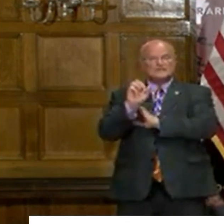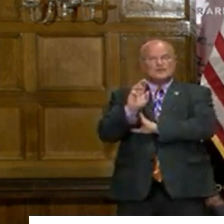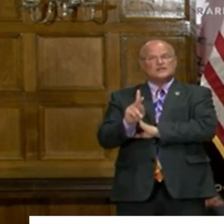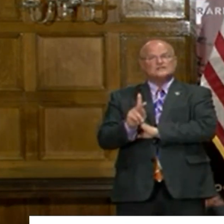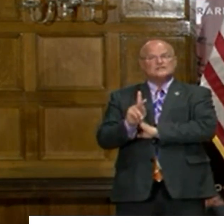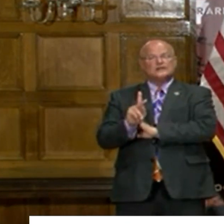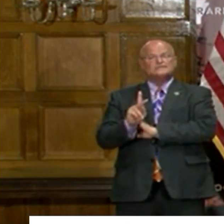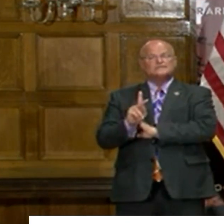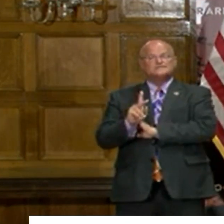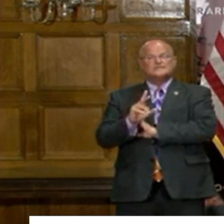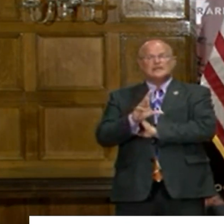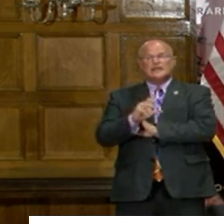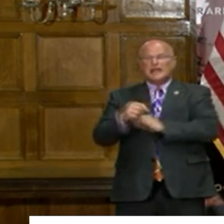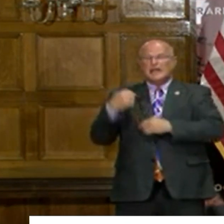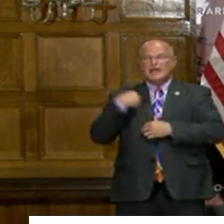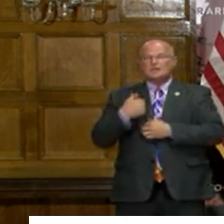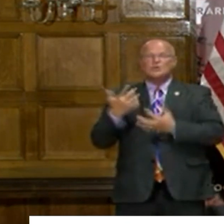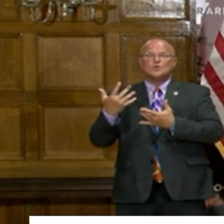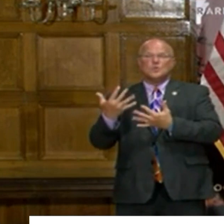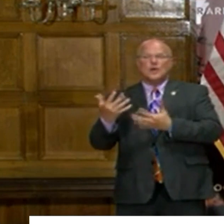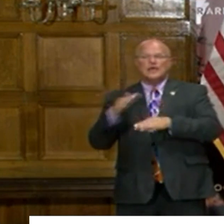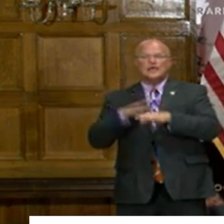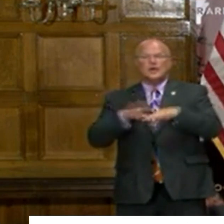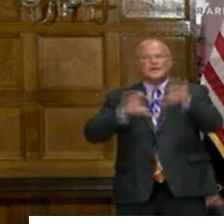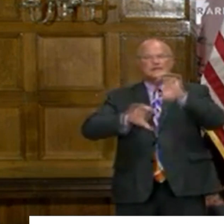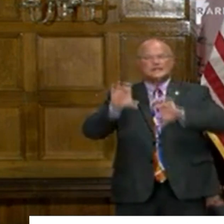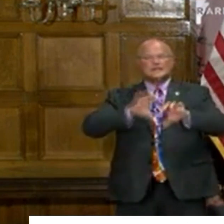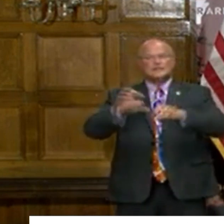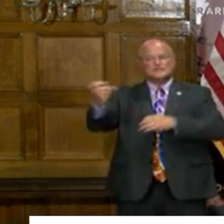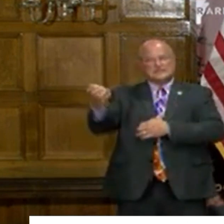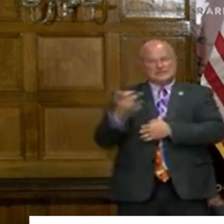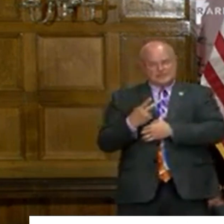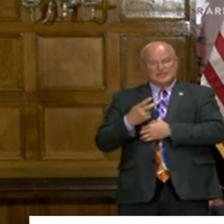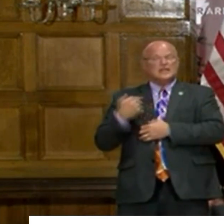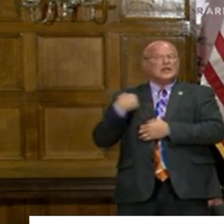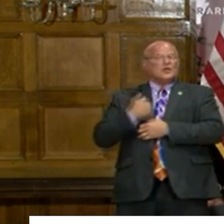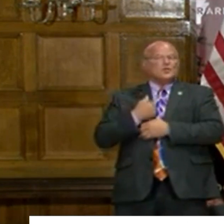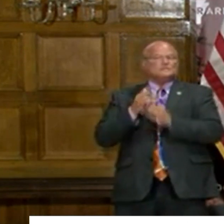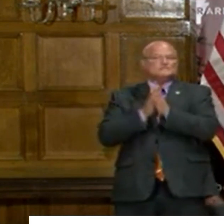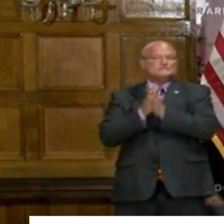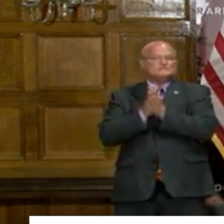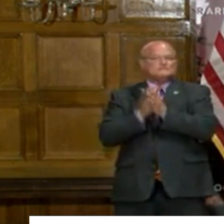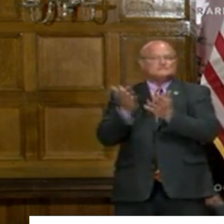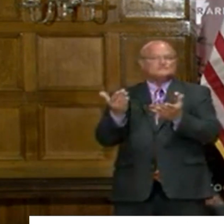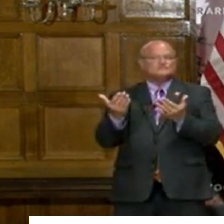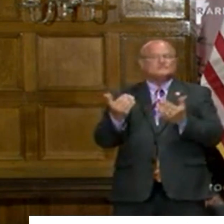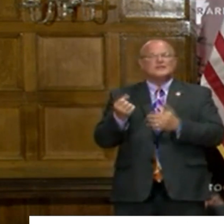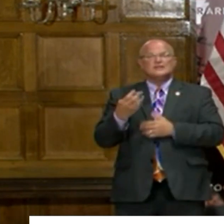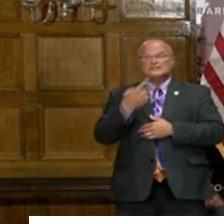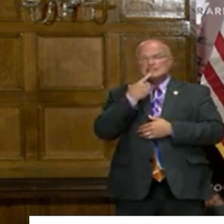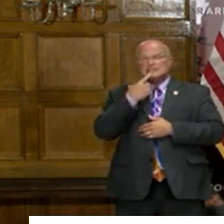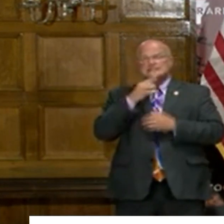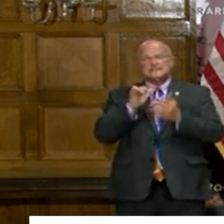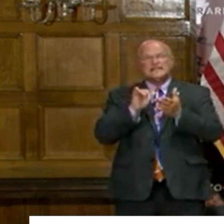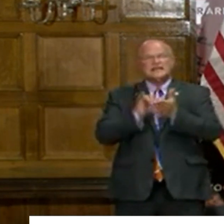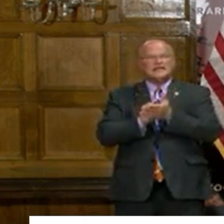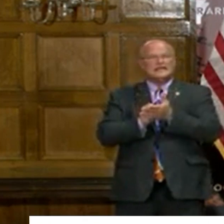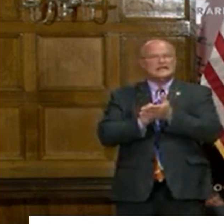Arkansas, and we're waiting on the supplies for that that we're anxious to receive. She indicated